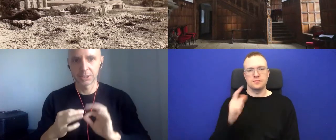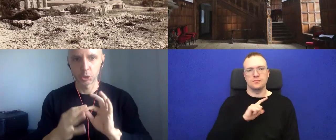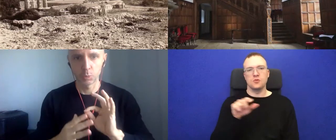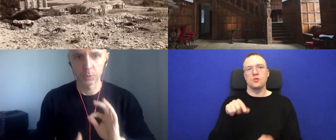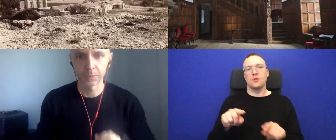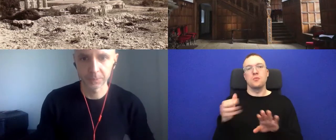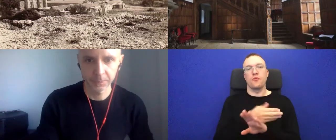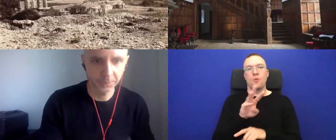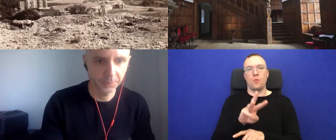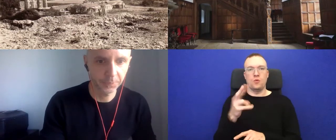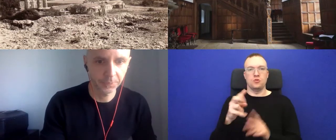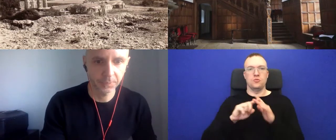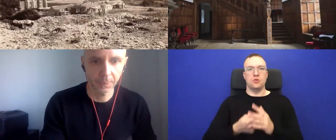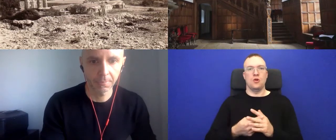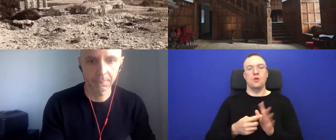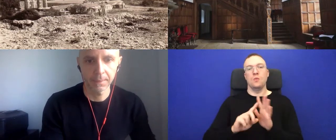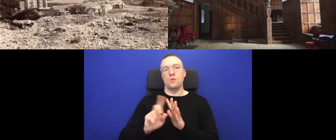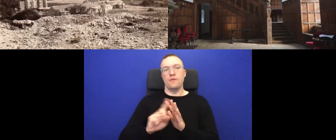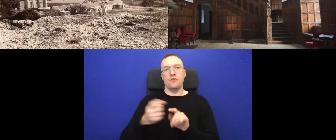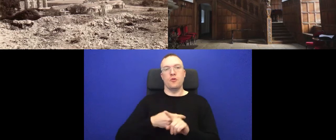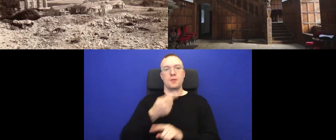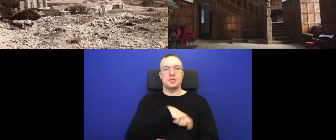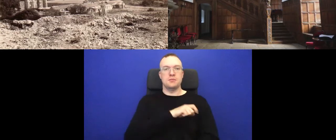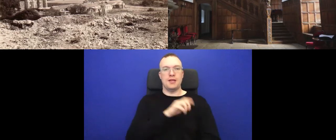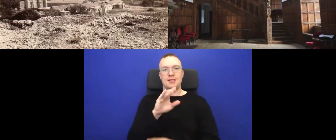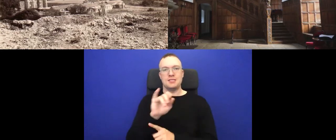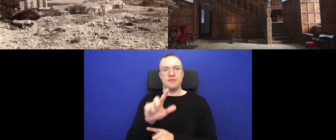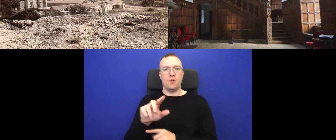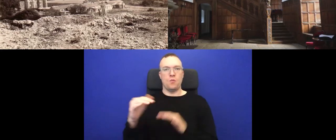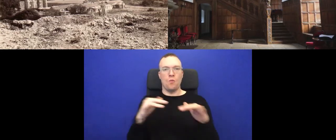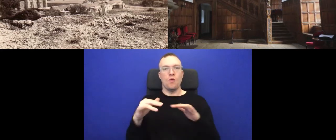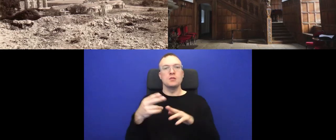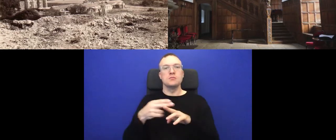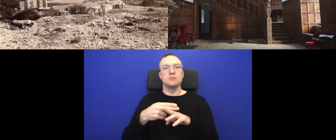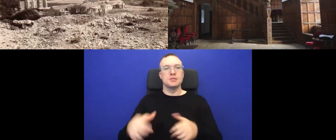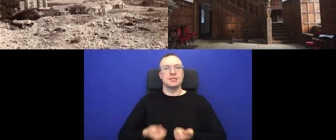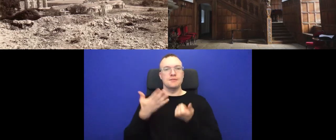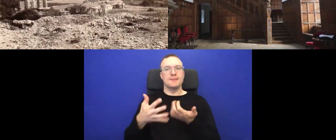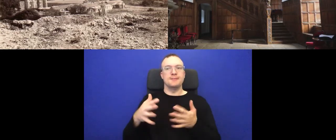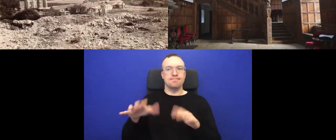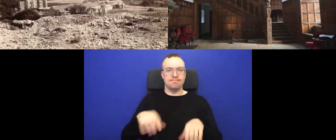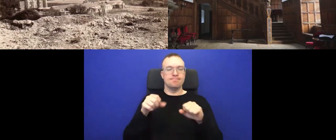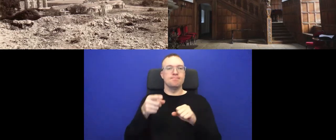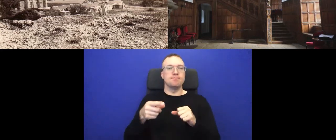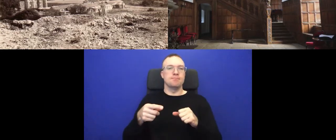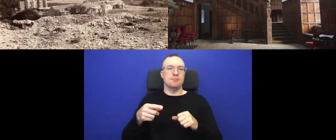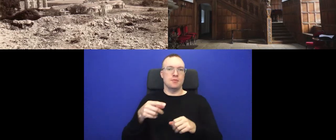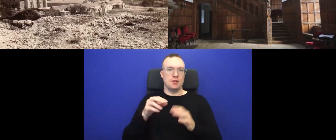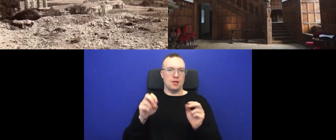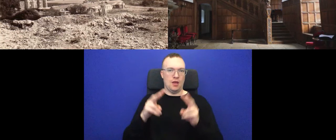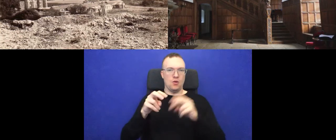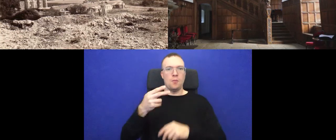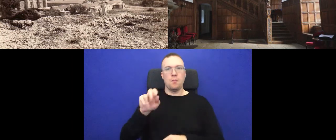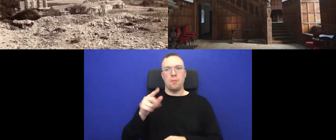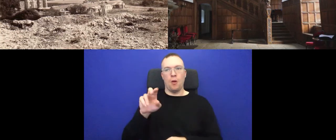started, refugees from the Spanish Civil War were temporarily housed at the castle, and Sir Paul Latham encouraged staff to join